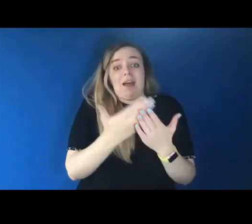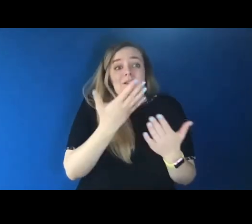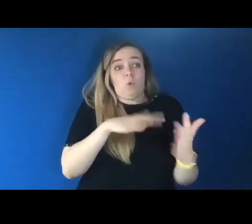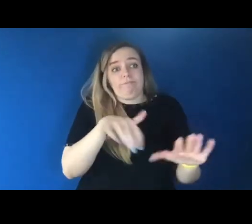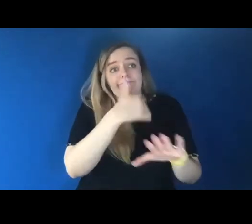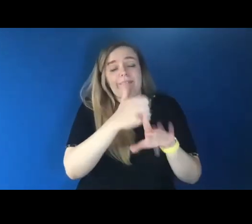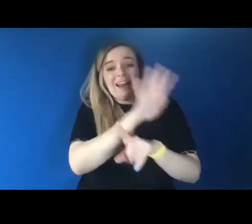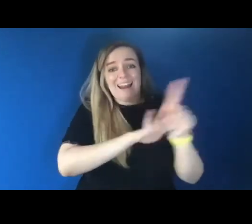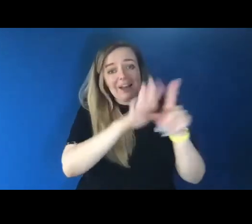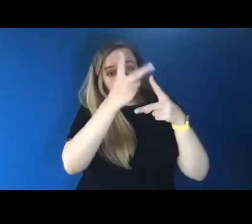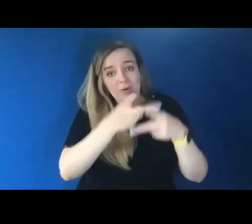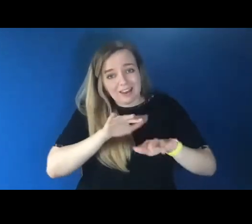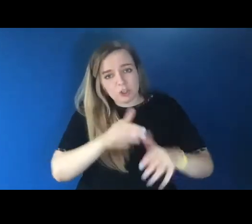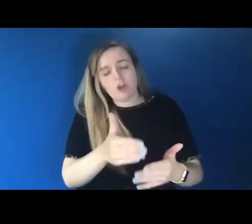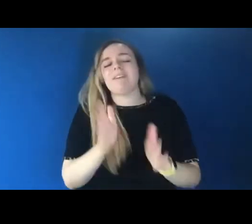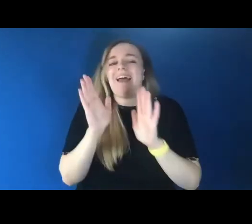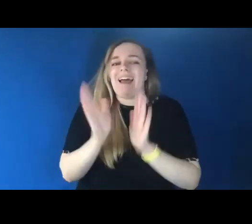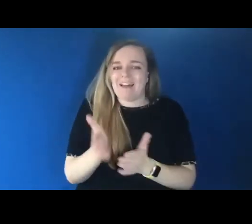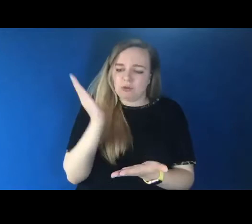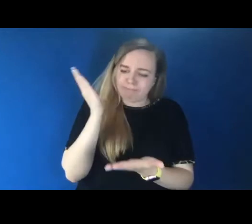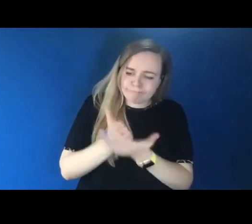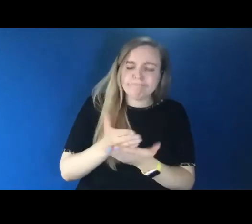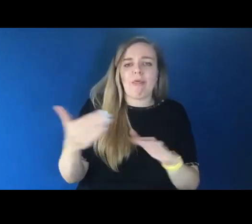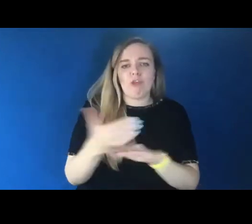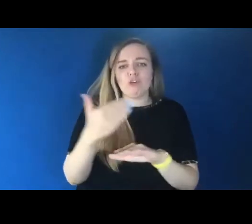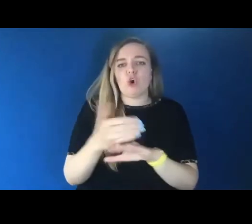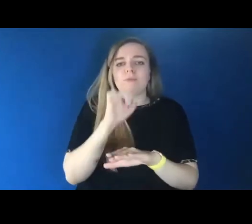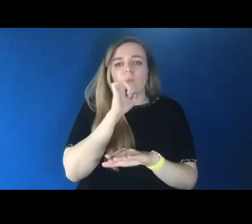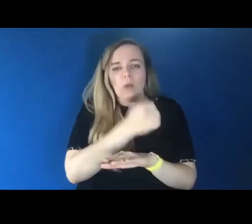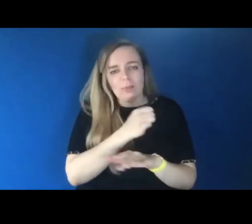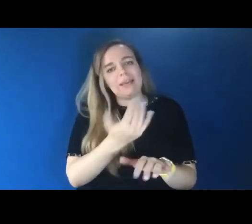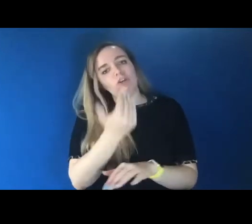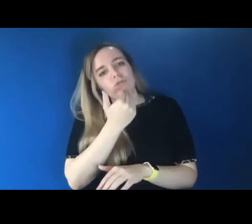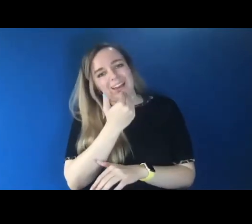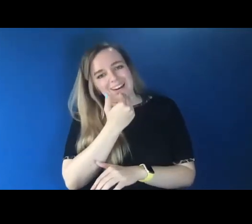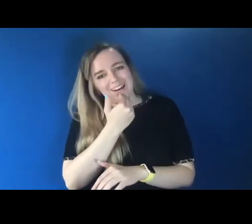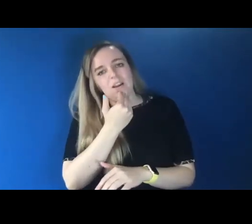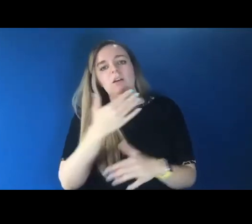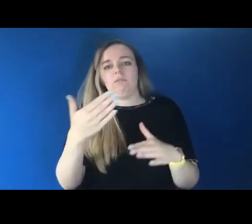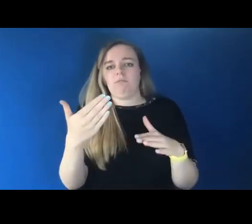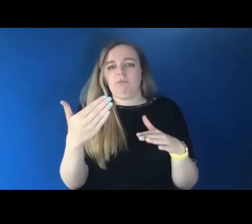Service, there has to be a guarantee that these jobs will be green jobs,